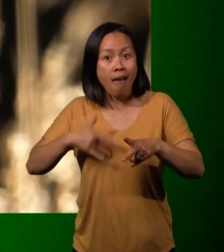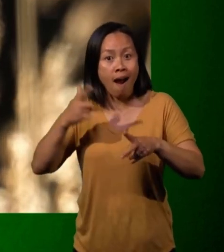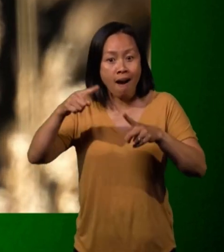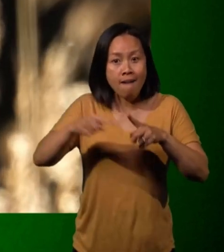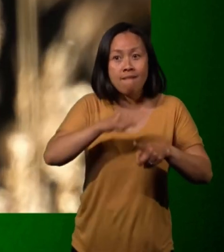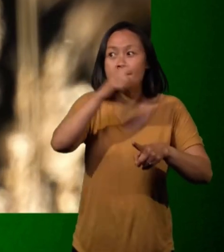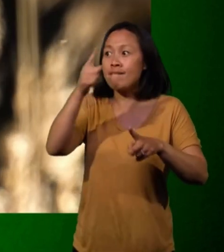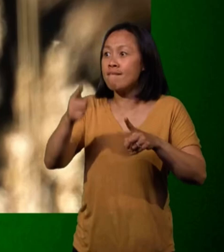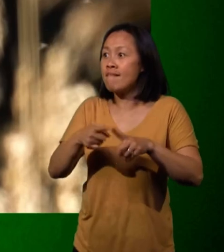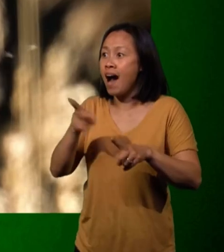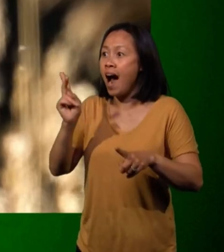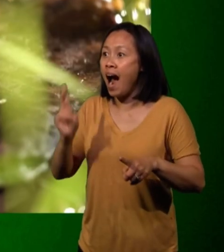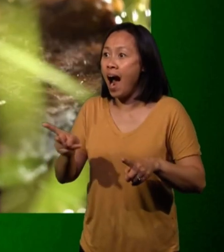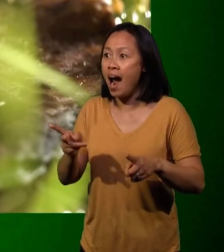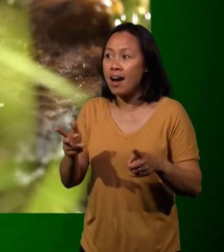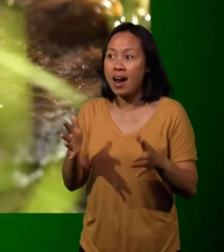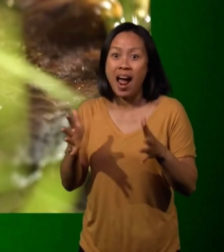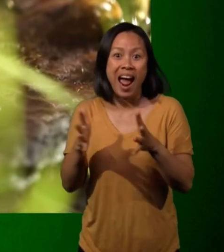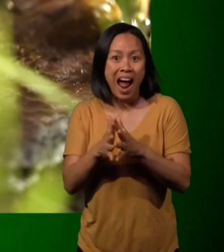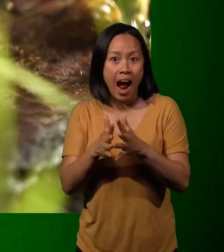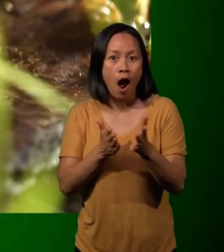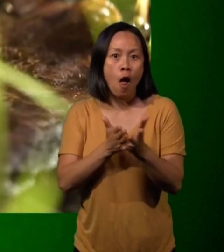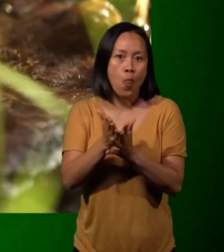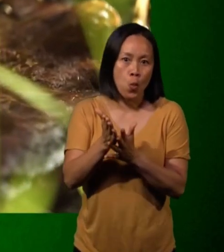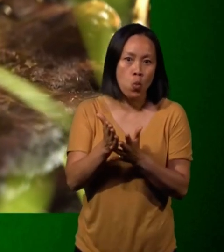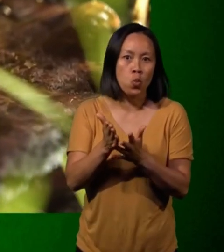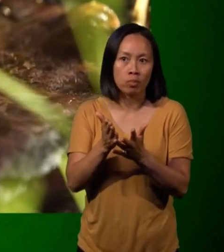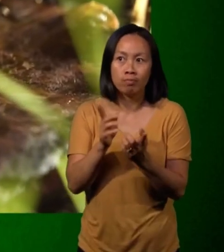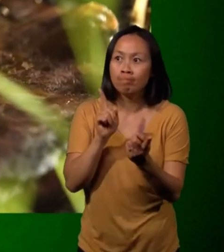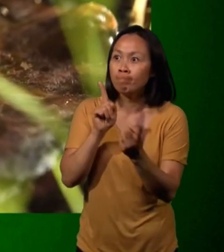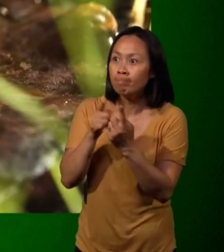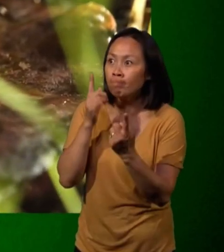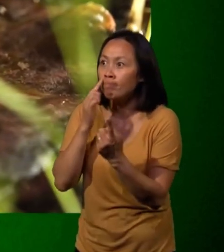to kick-start the life cycle all over again.